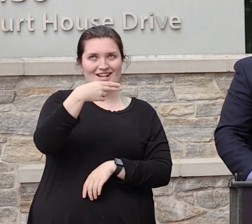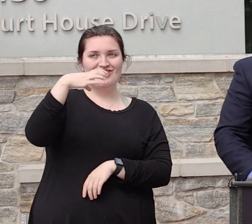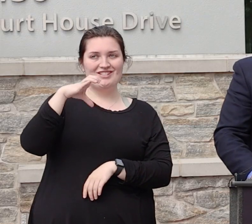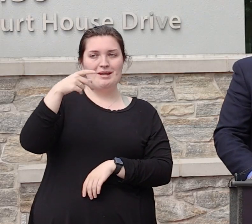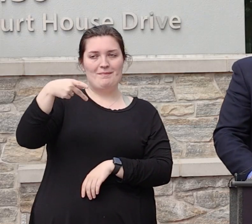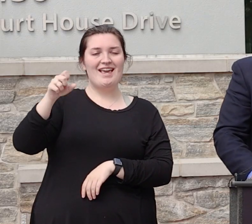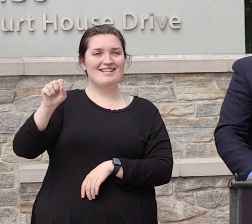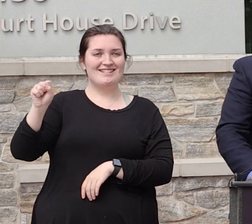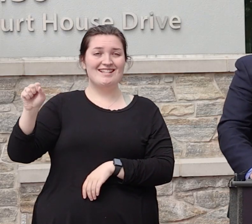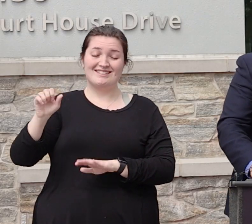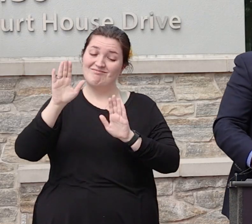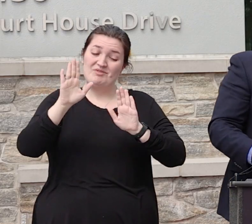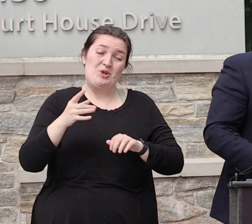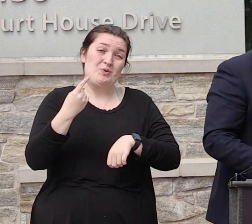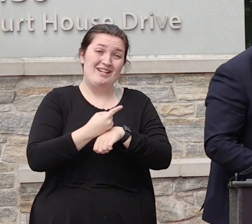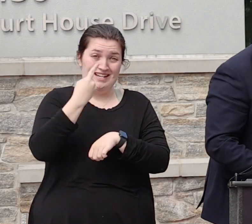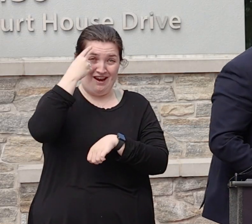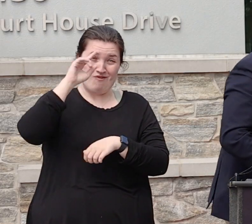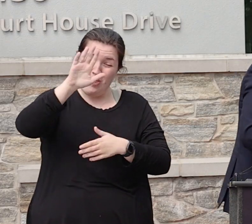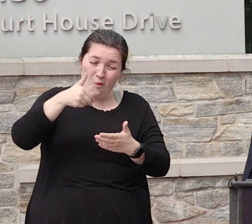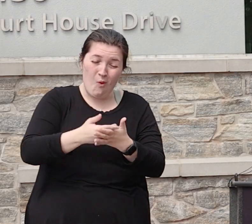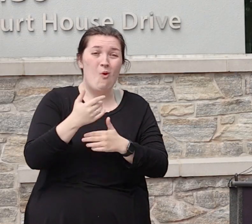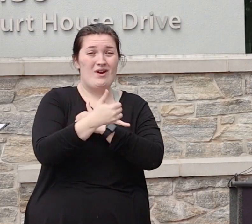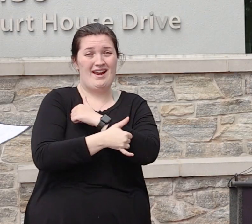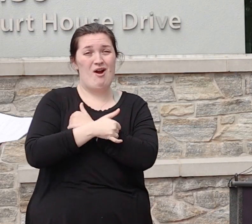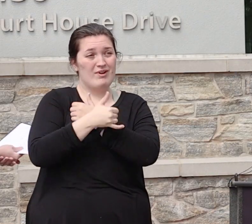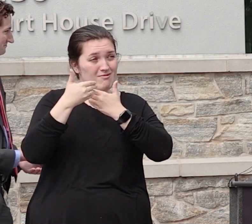at large. Thank you.